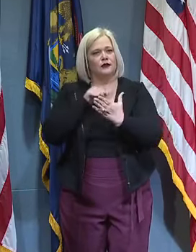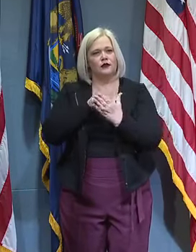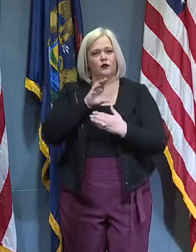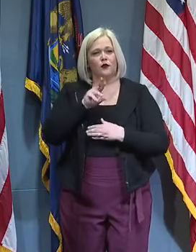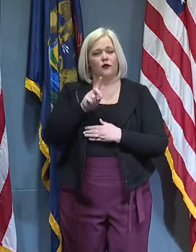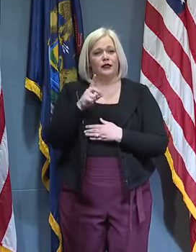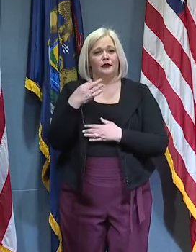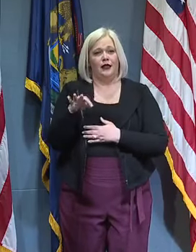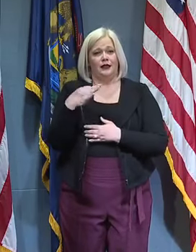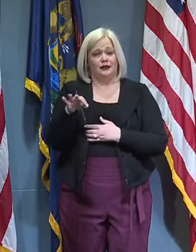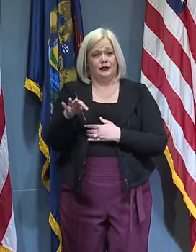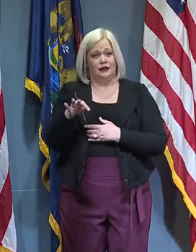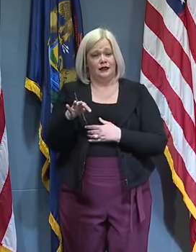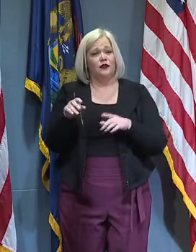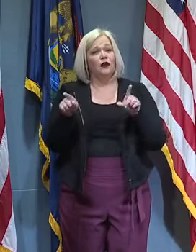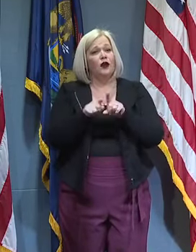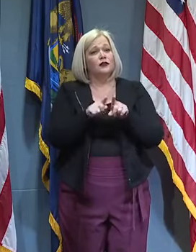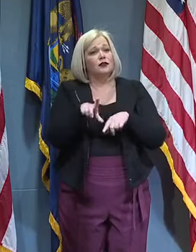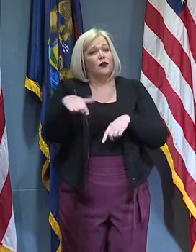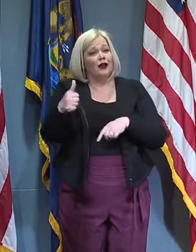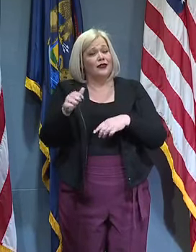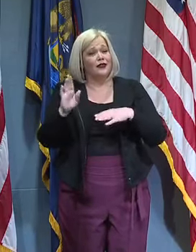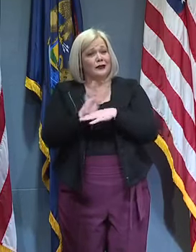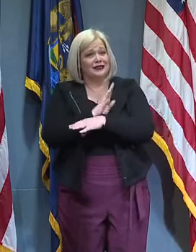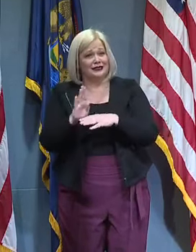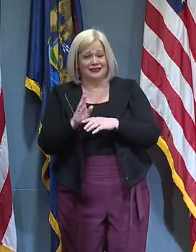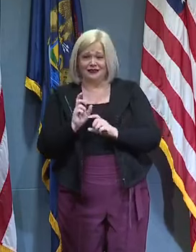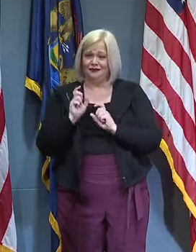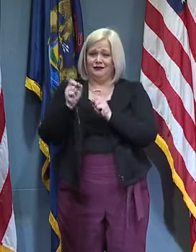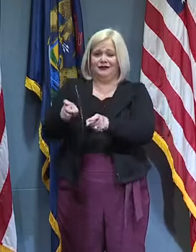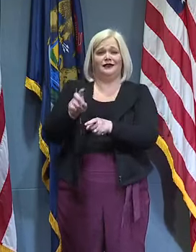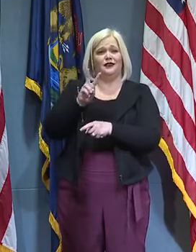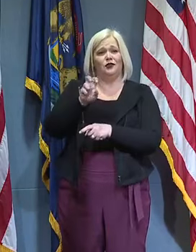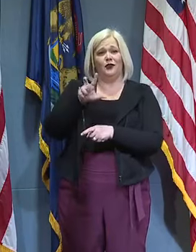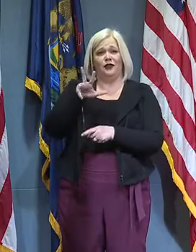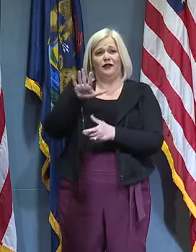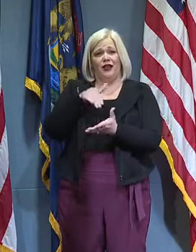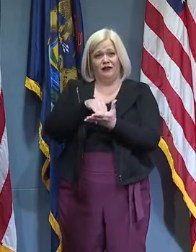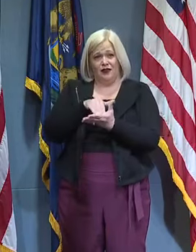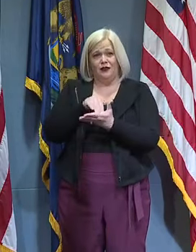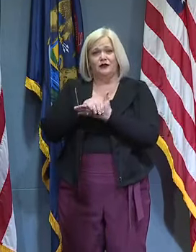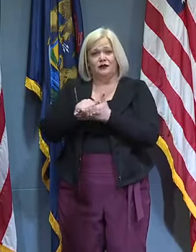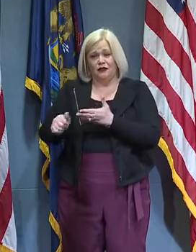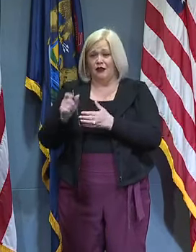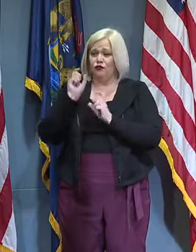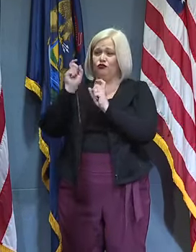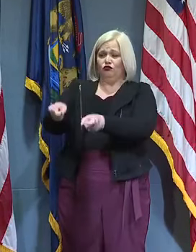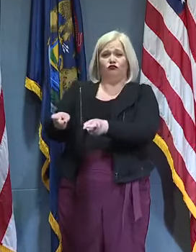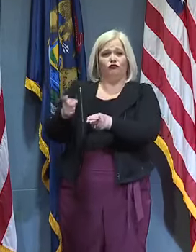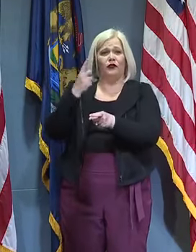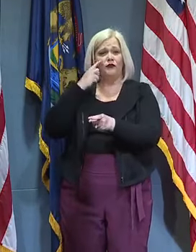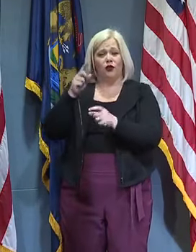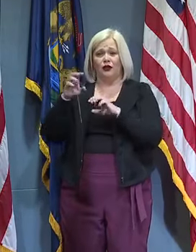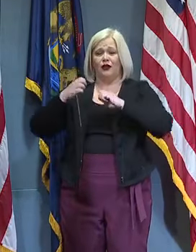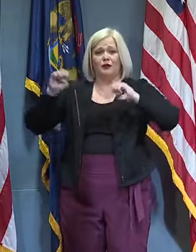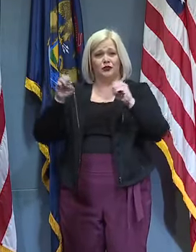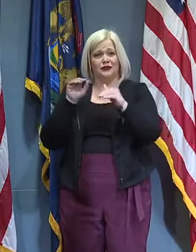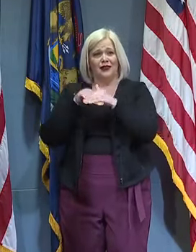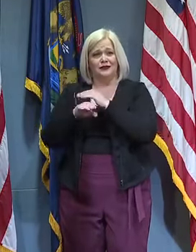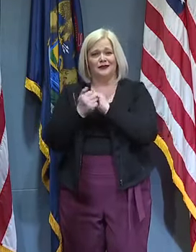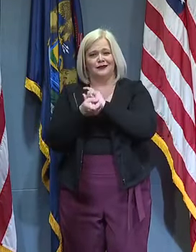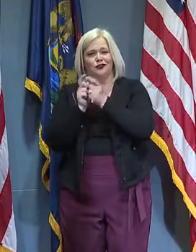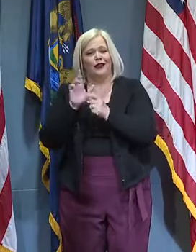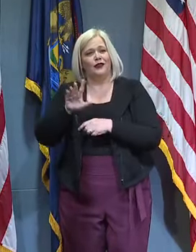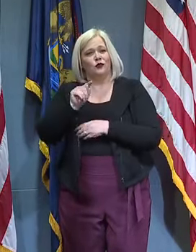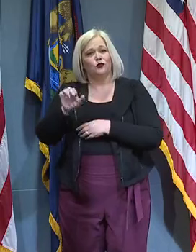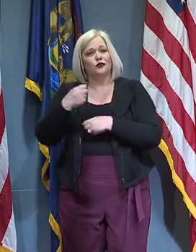received $235,000 in Pure Michigan Business Connect COVID-19 emergency access and retooling